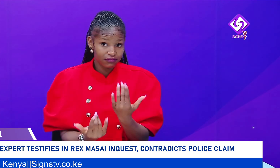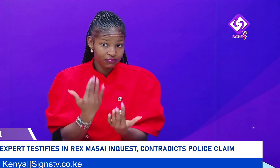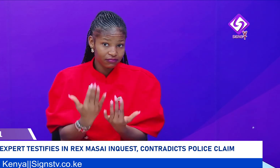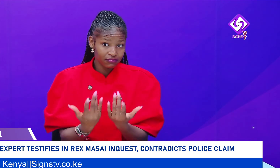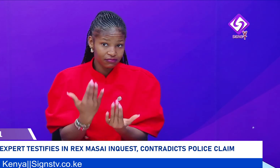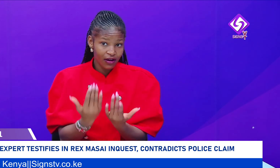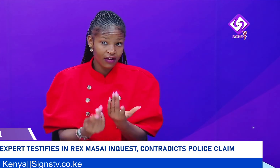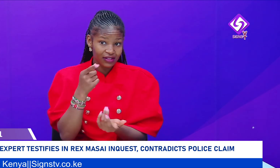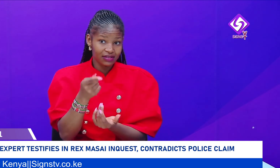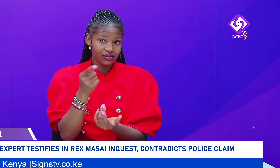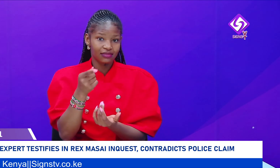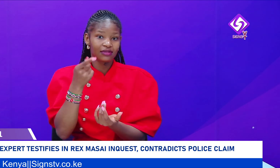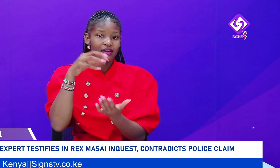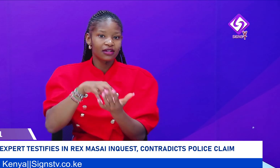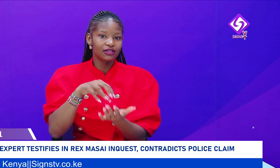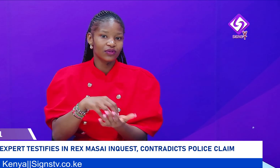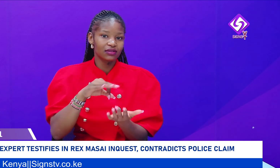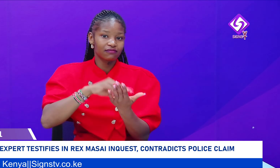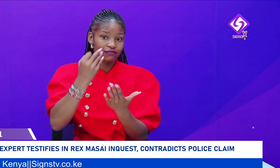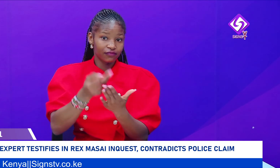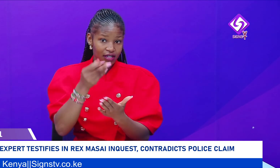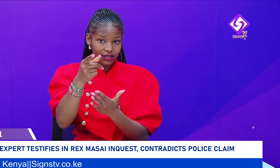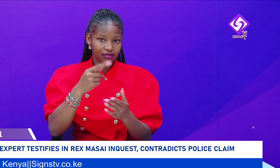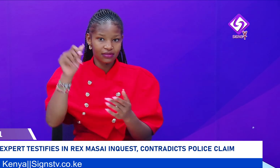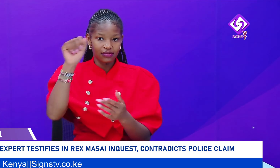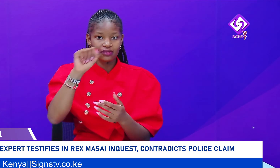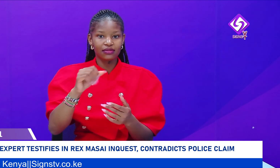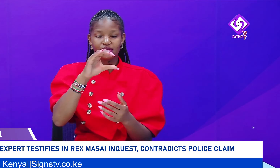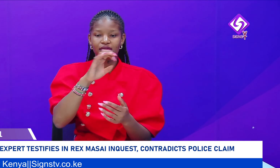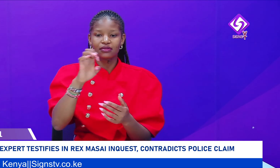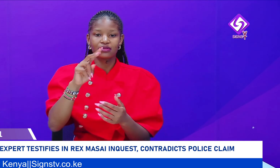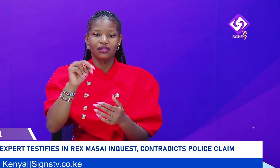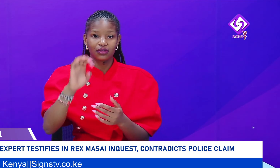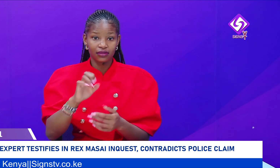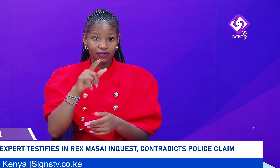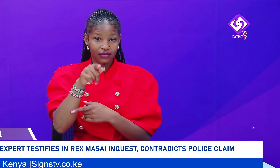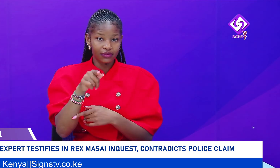did not fire the bullet casing found at the scene.